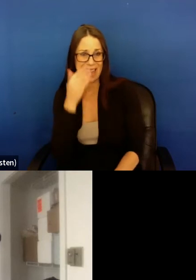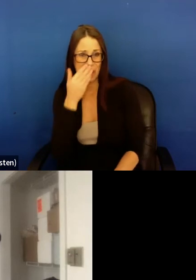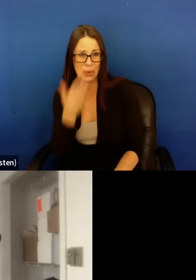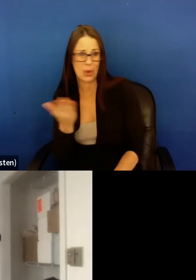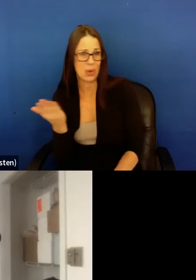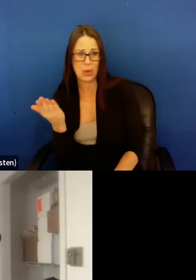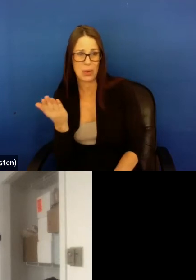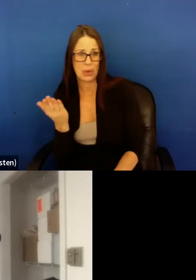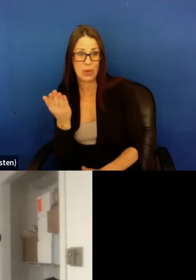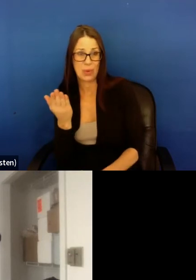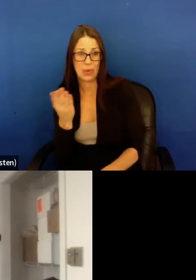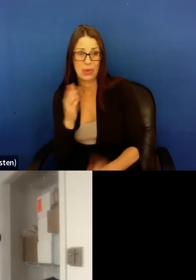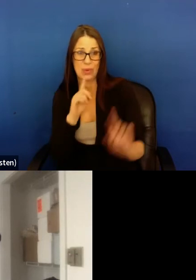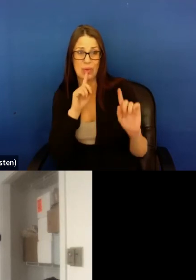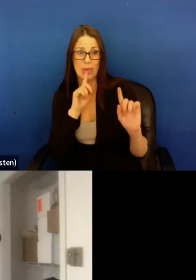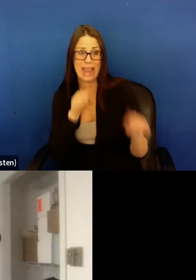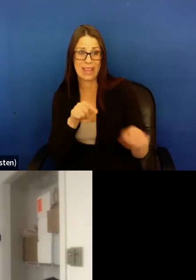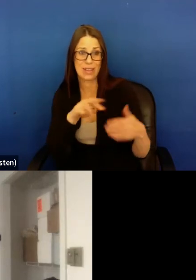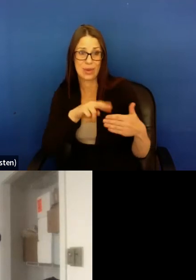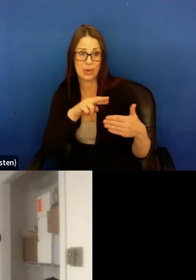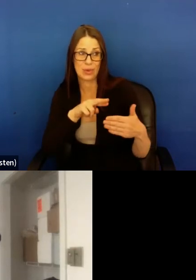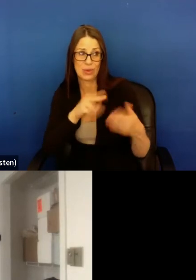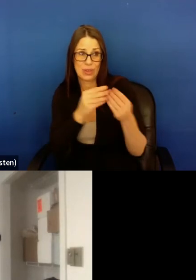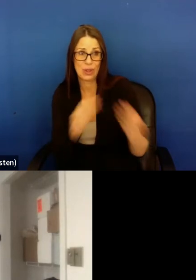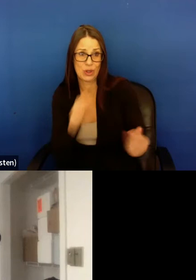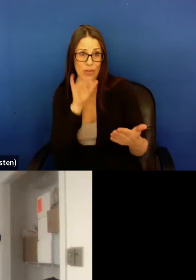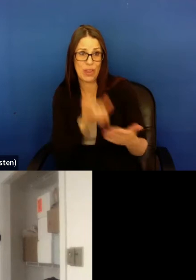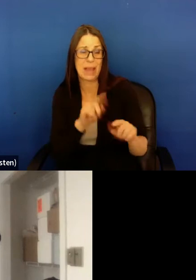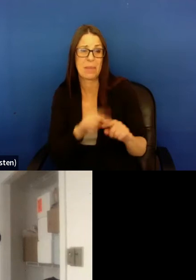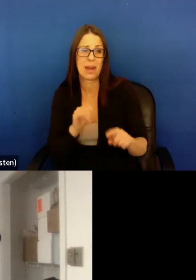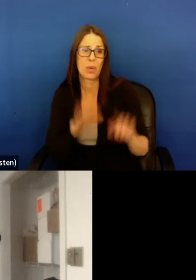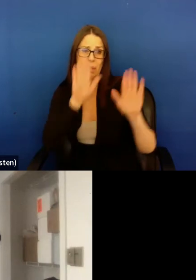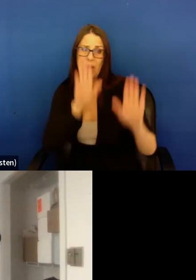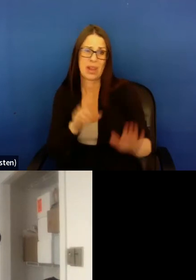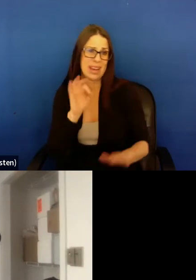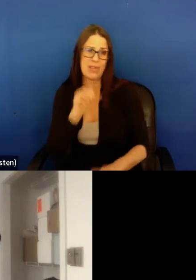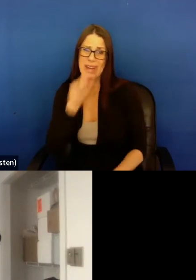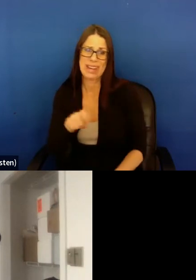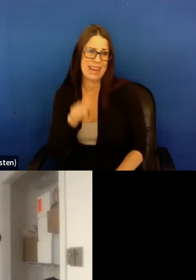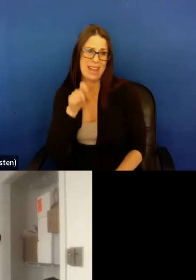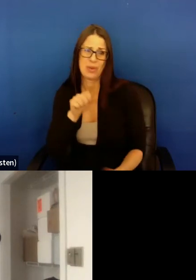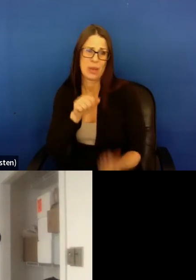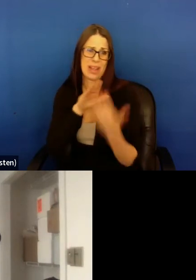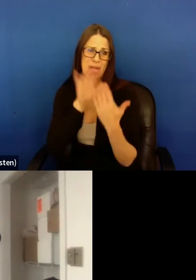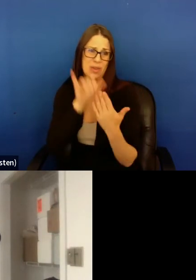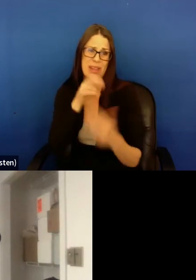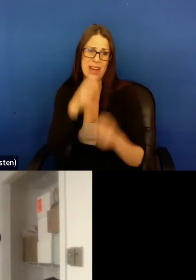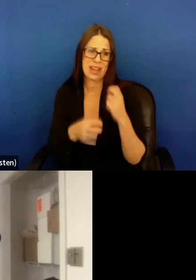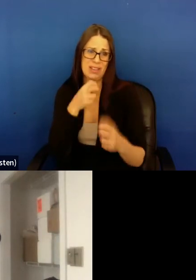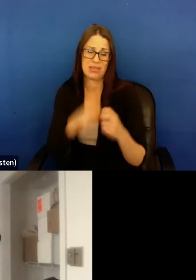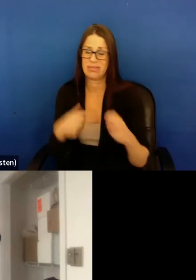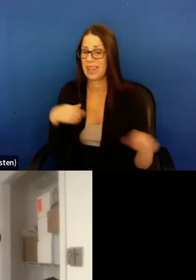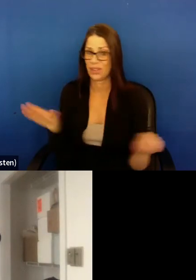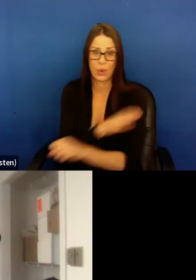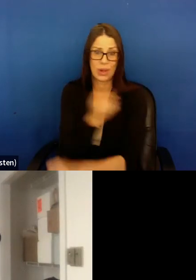the fix would be for that, but it would be great if we didn't have to encounter that issue. I totally